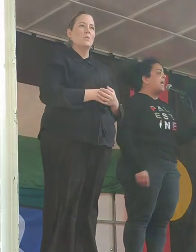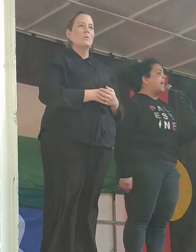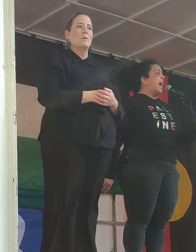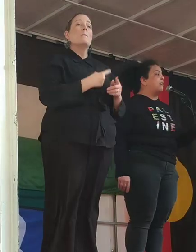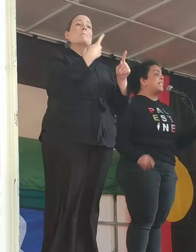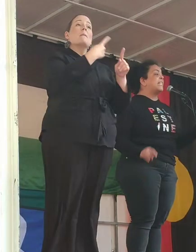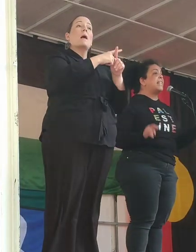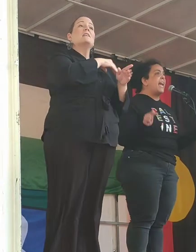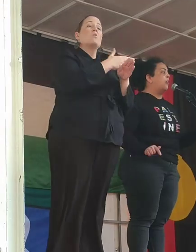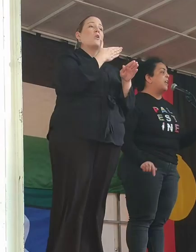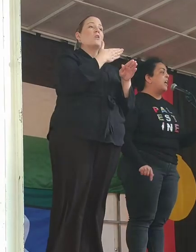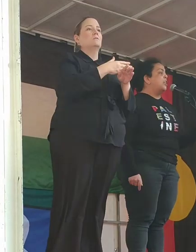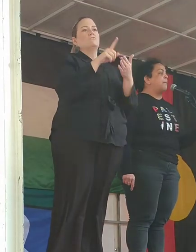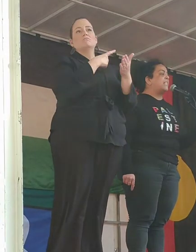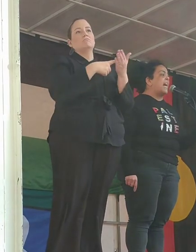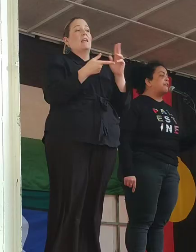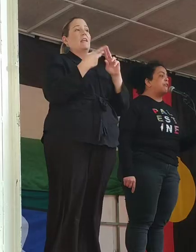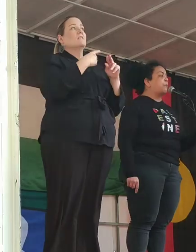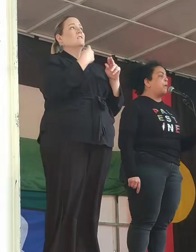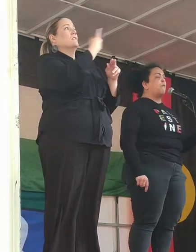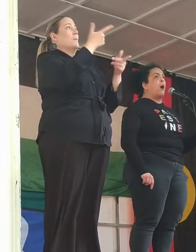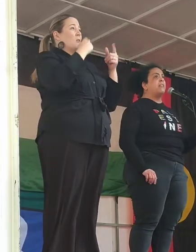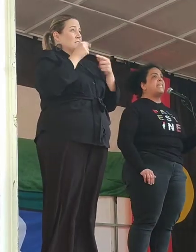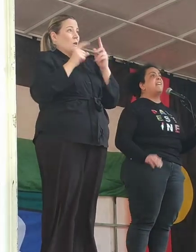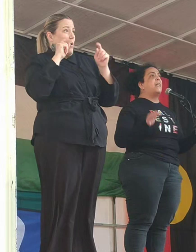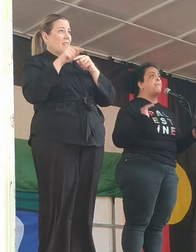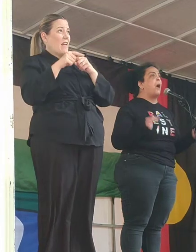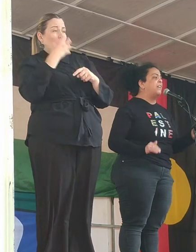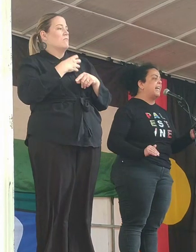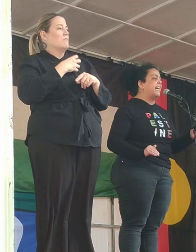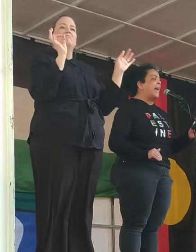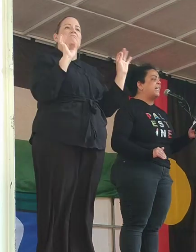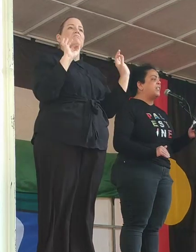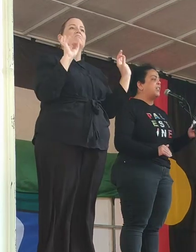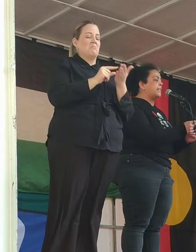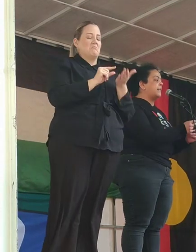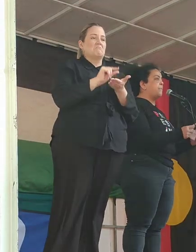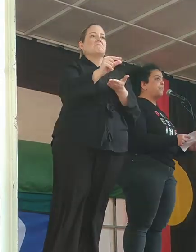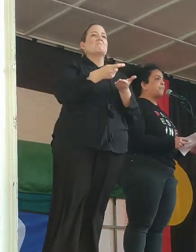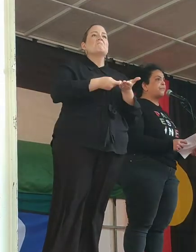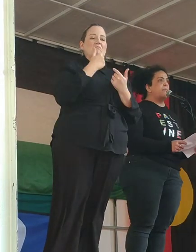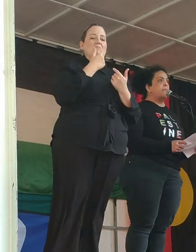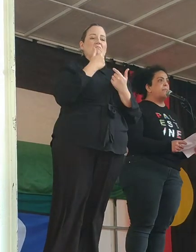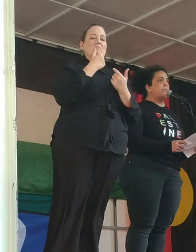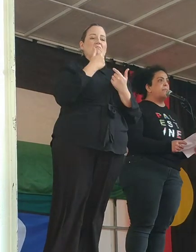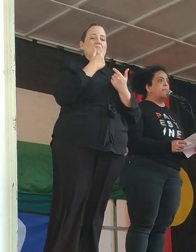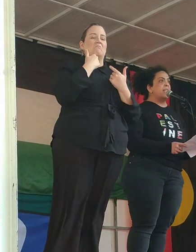their bosses and risk their health doing dangerous work while receiving poverty wages.